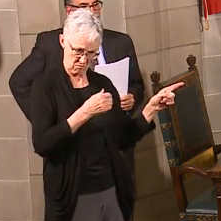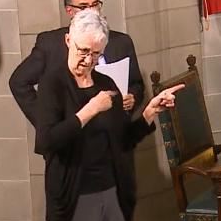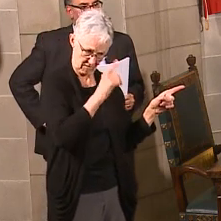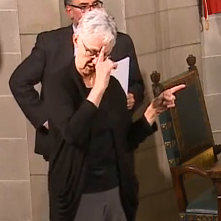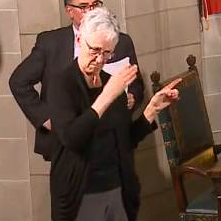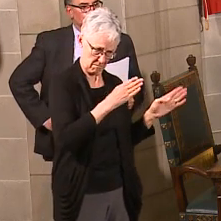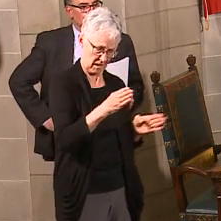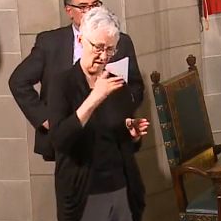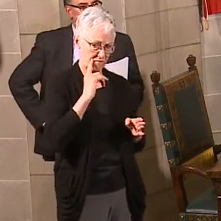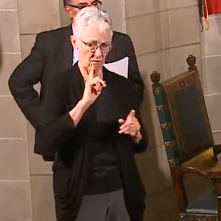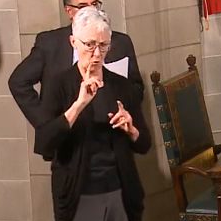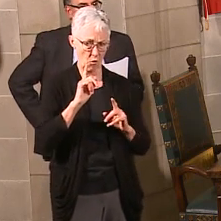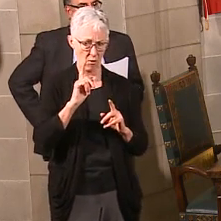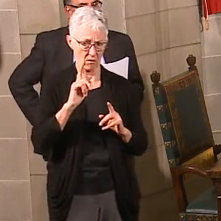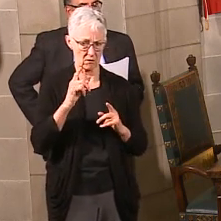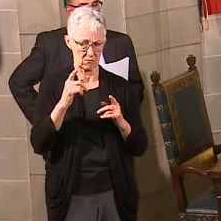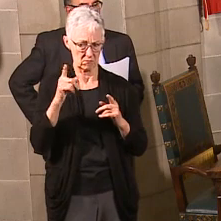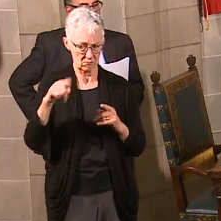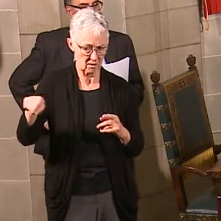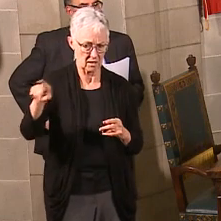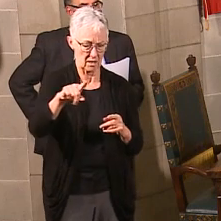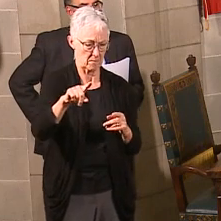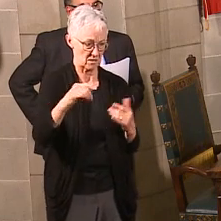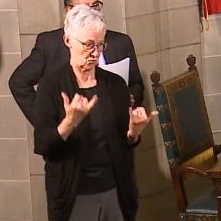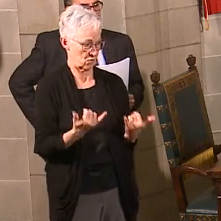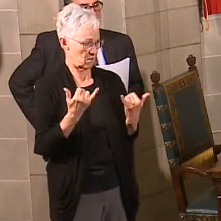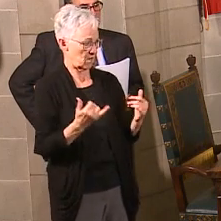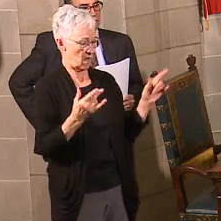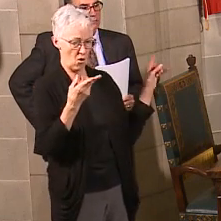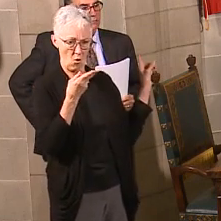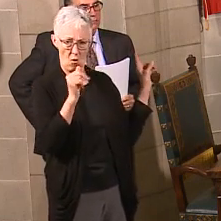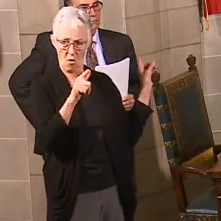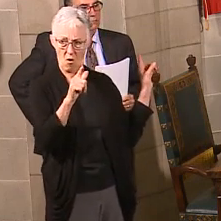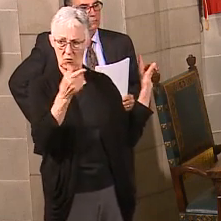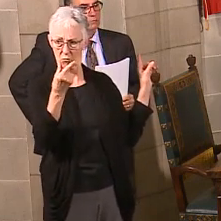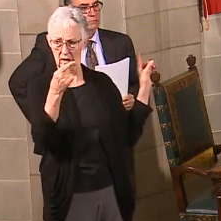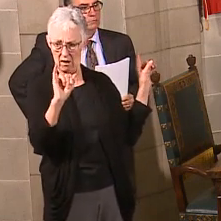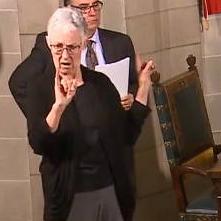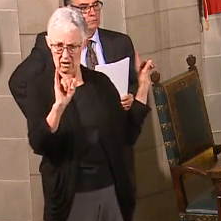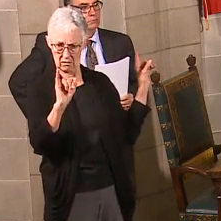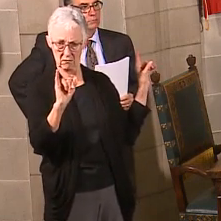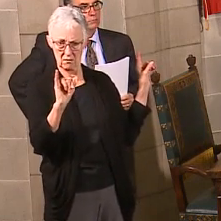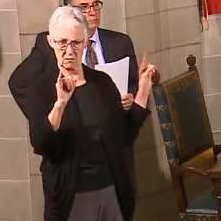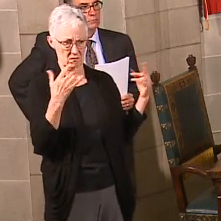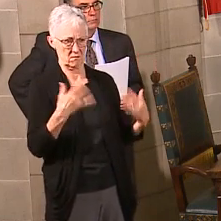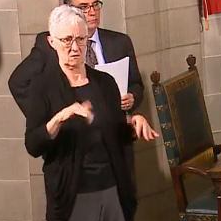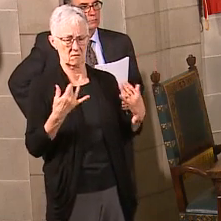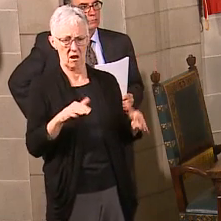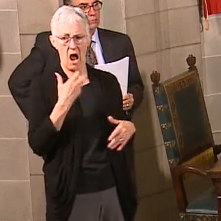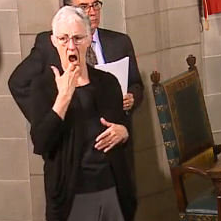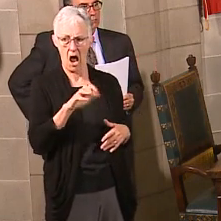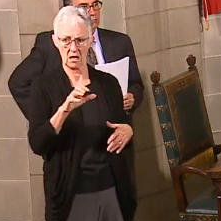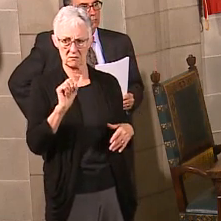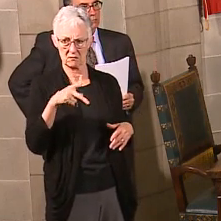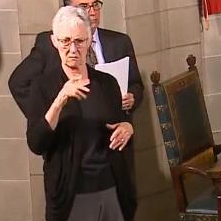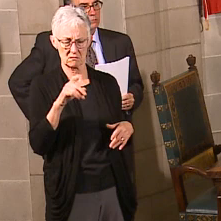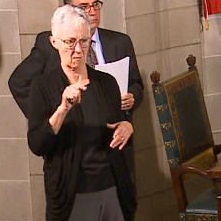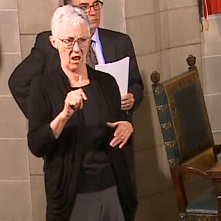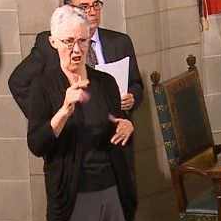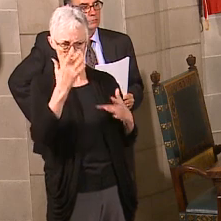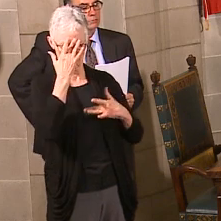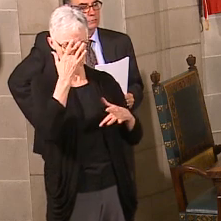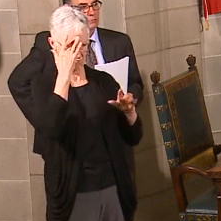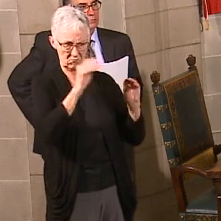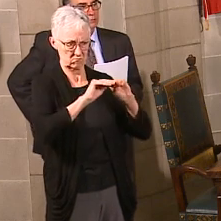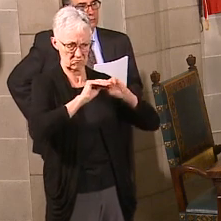as the nation's two biggest hotspots. So again, I just refer back to, that we have seen, and Henry's